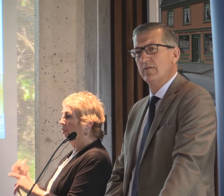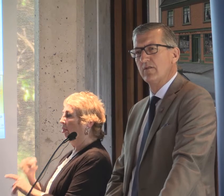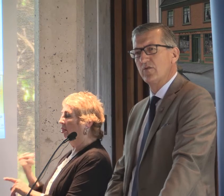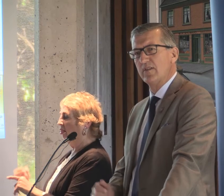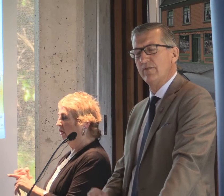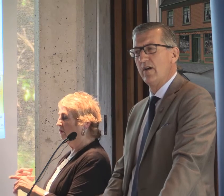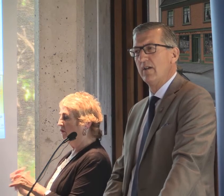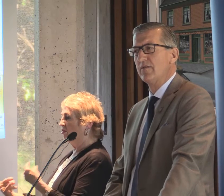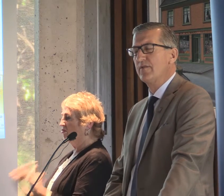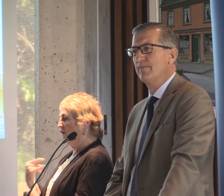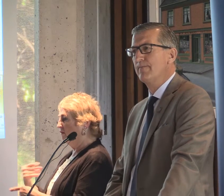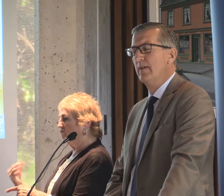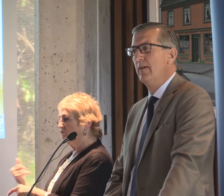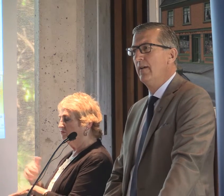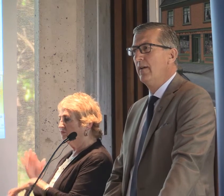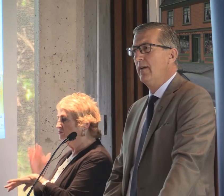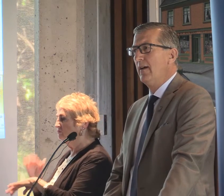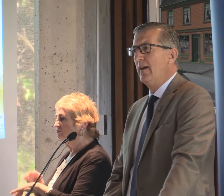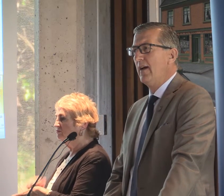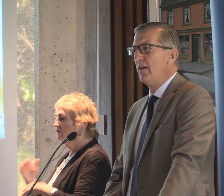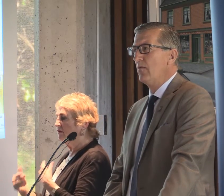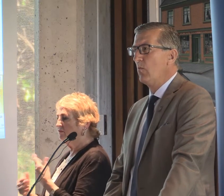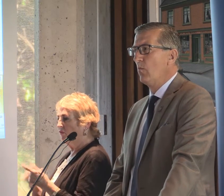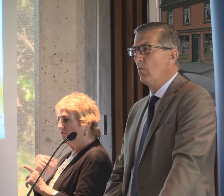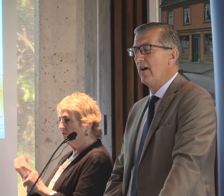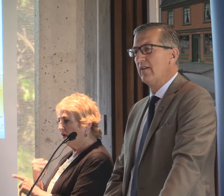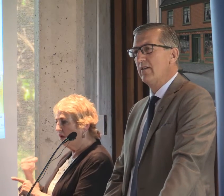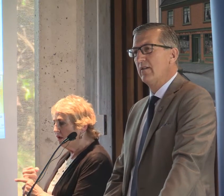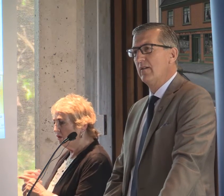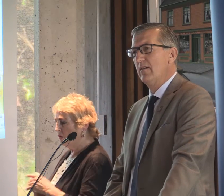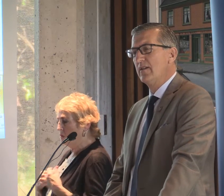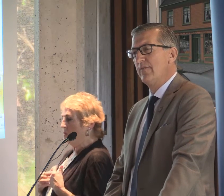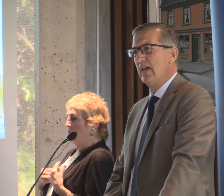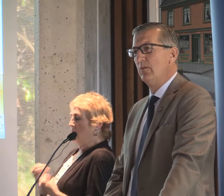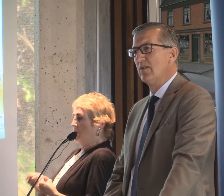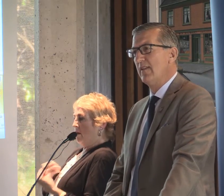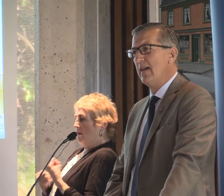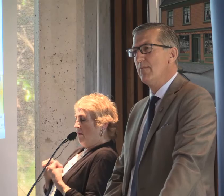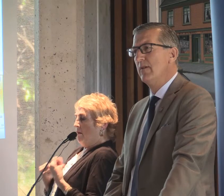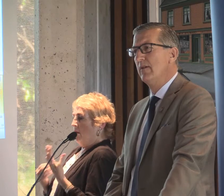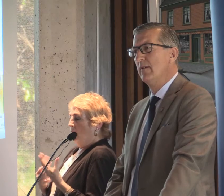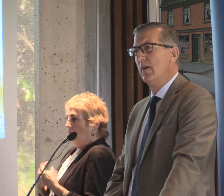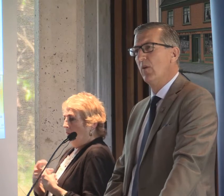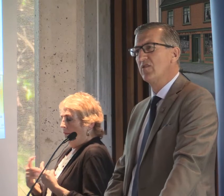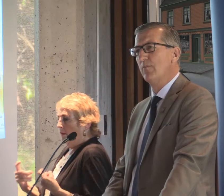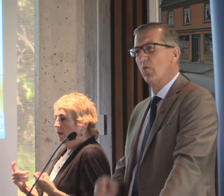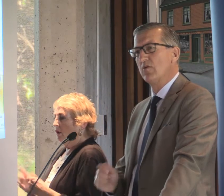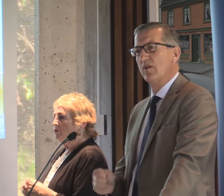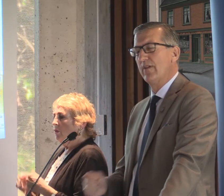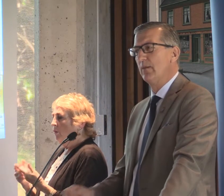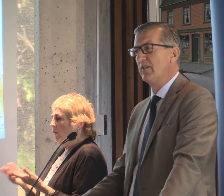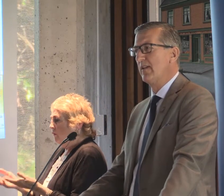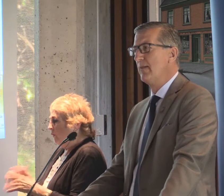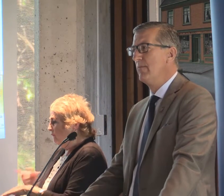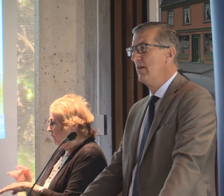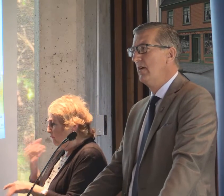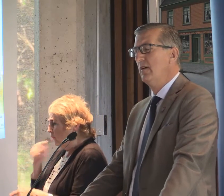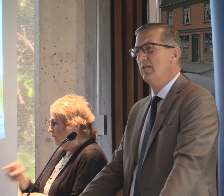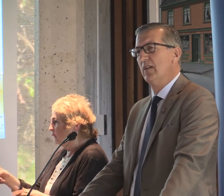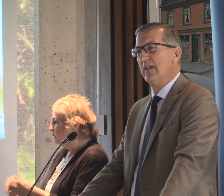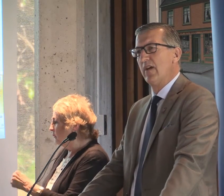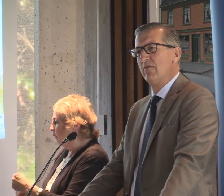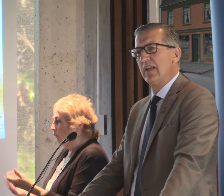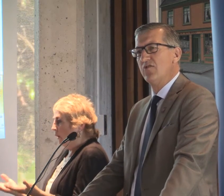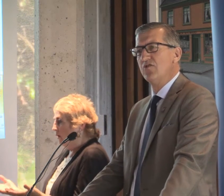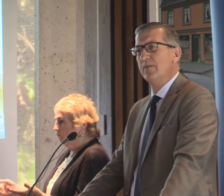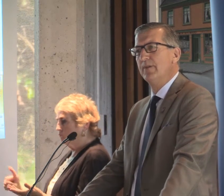threats of violence, and what is available to them and what supports are available to them